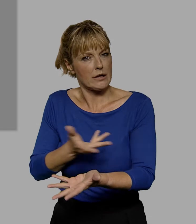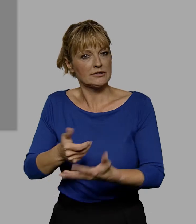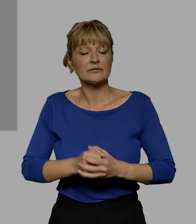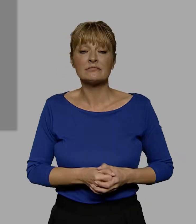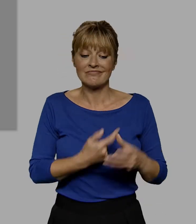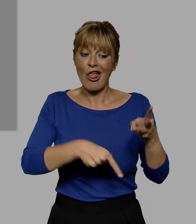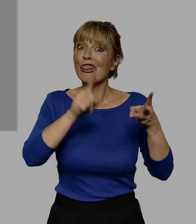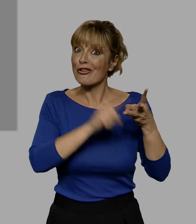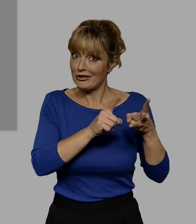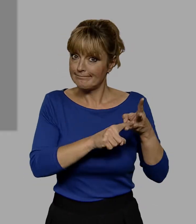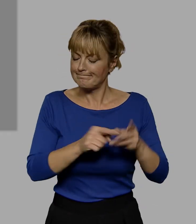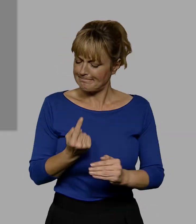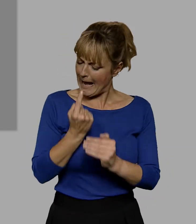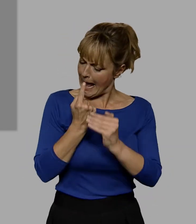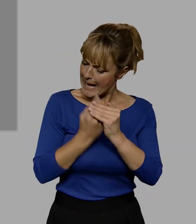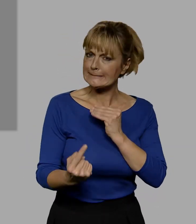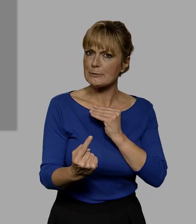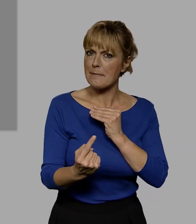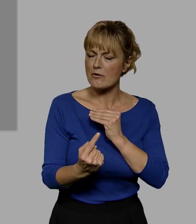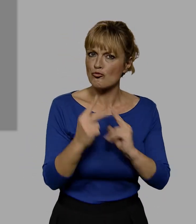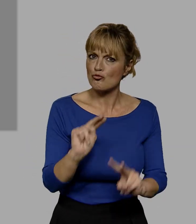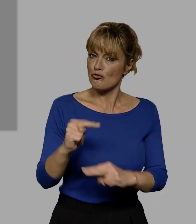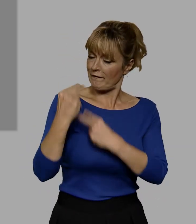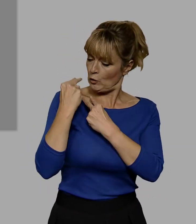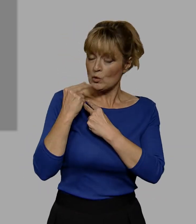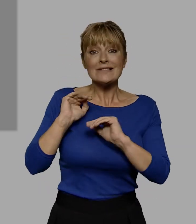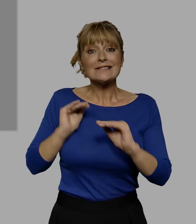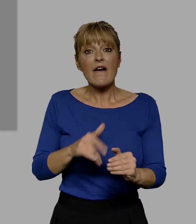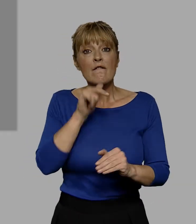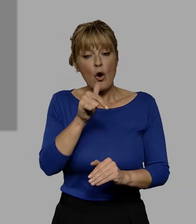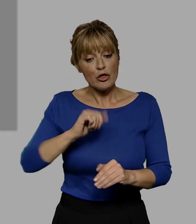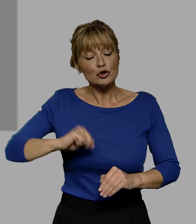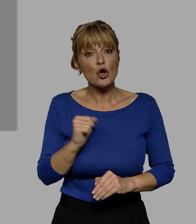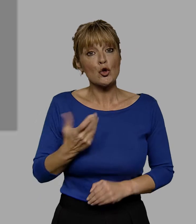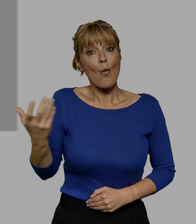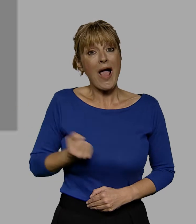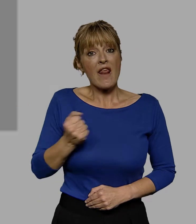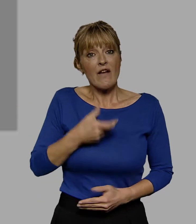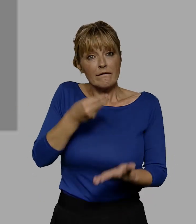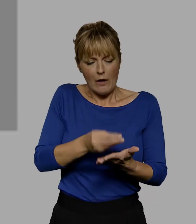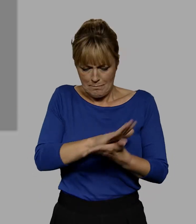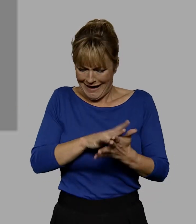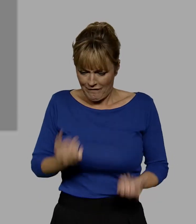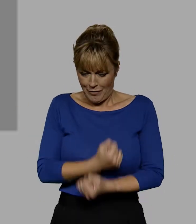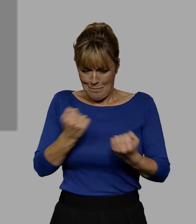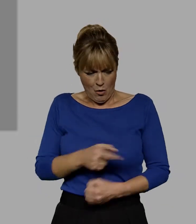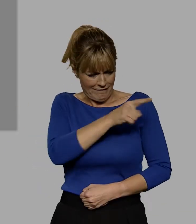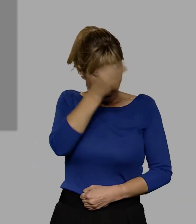3. Independent review service for the Scottish Welfare Fund, with the power to overturn and substitute decisions made by